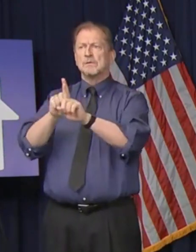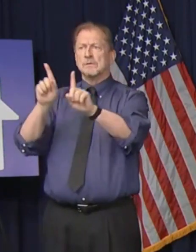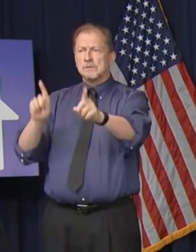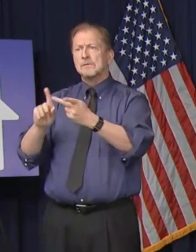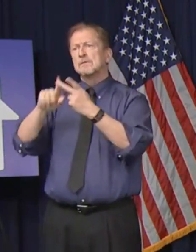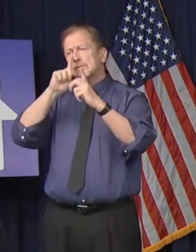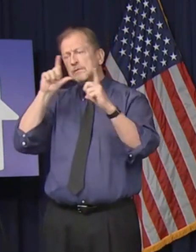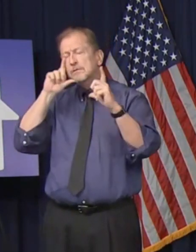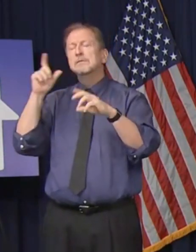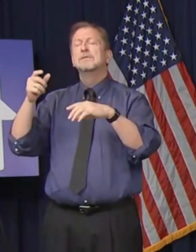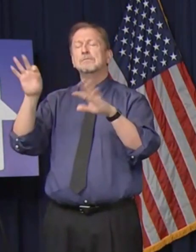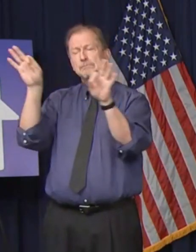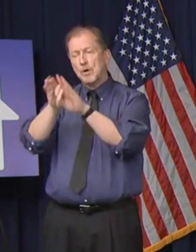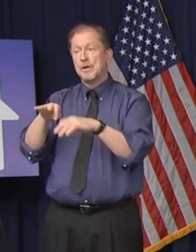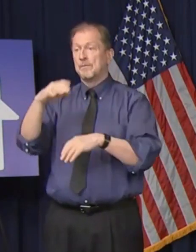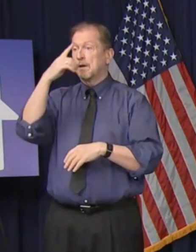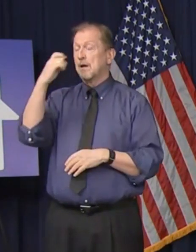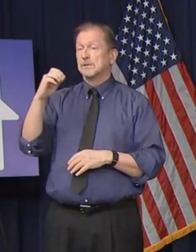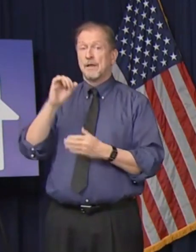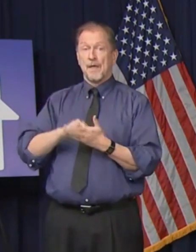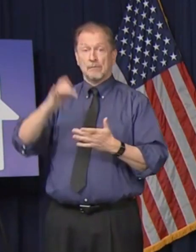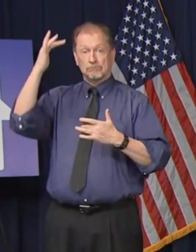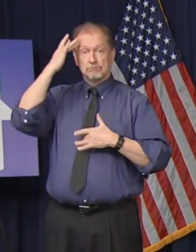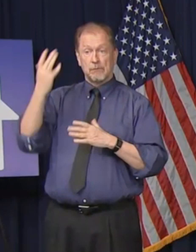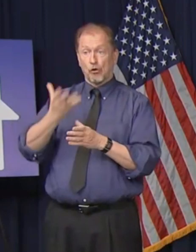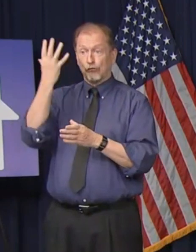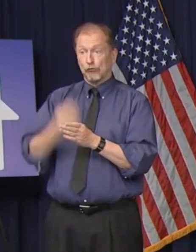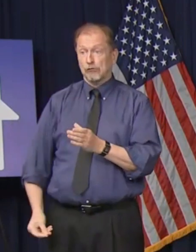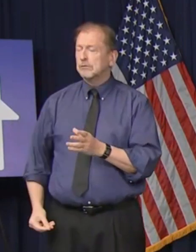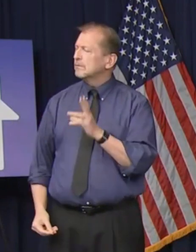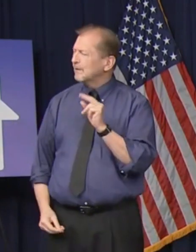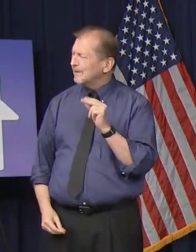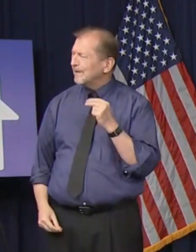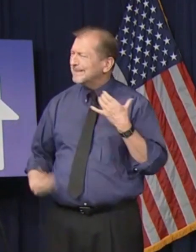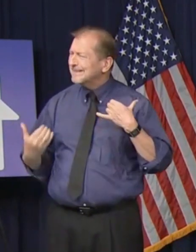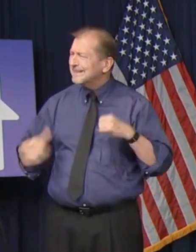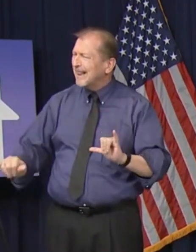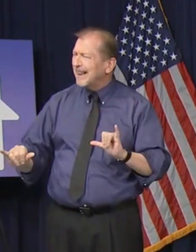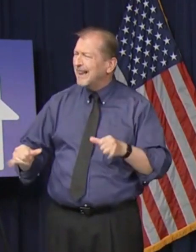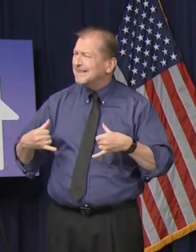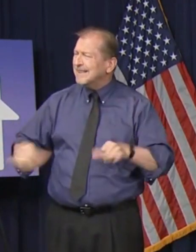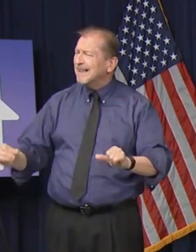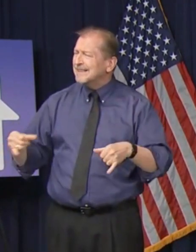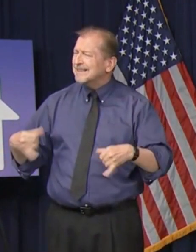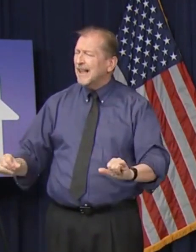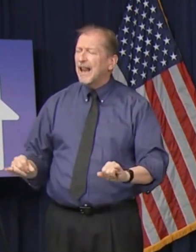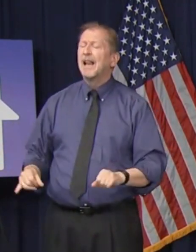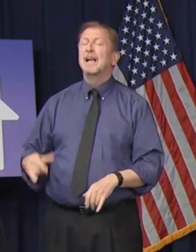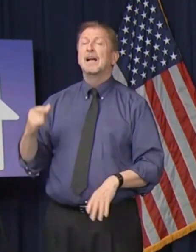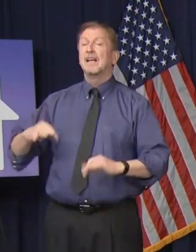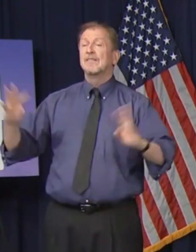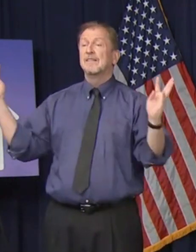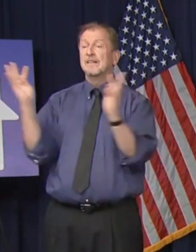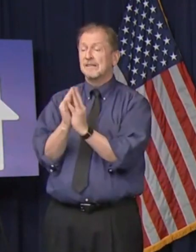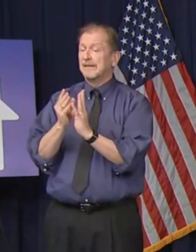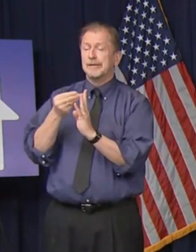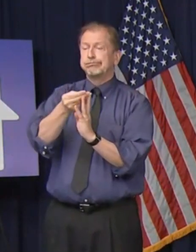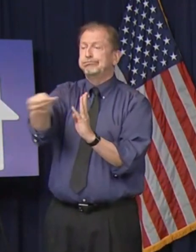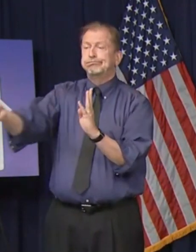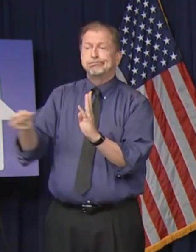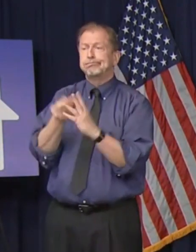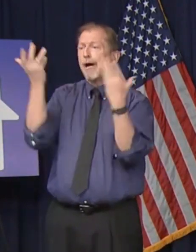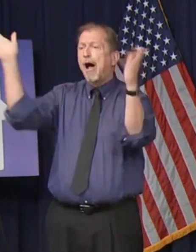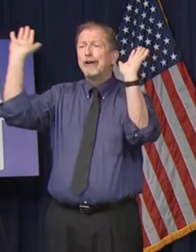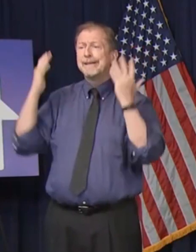forward because COVID is still out there. It's still going to infect people, and so we're still going to need social distancing even if we don't